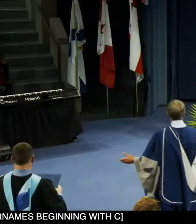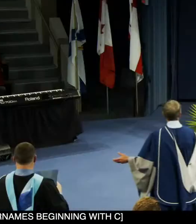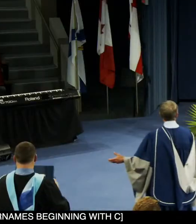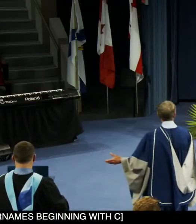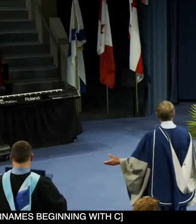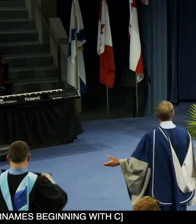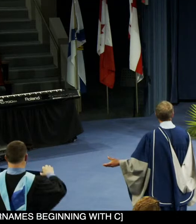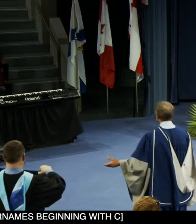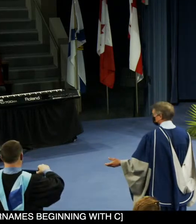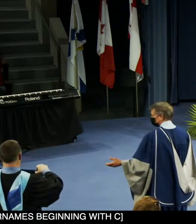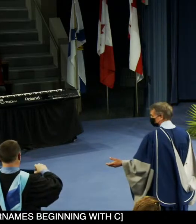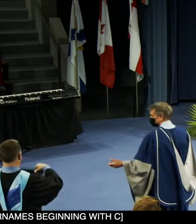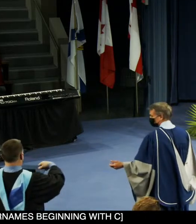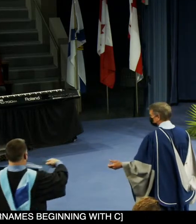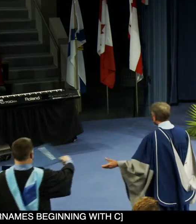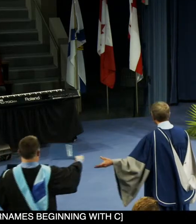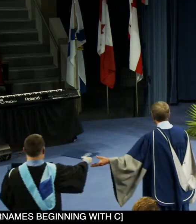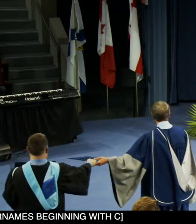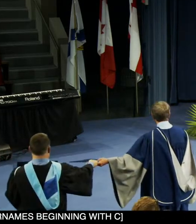Kyra Humber.